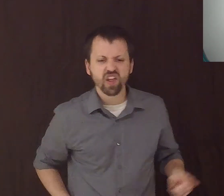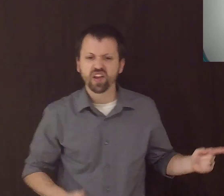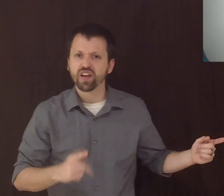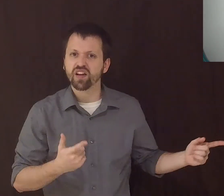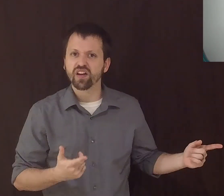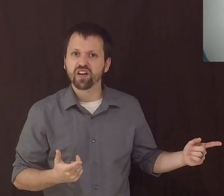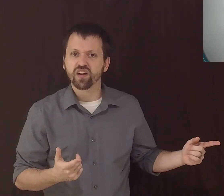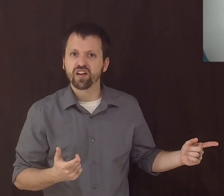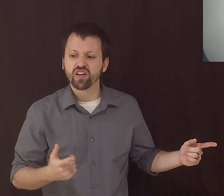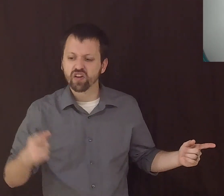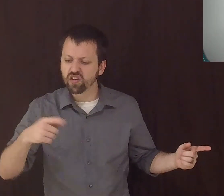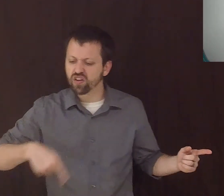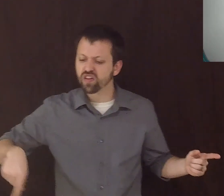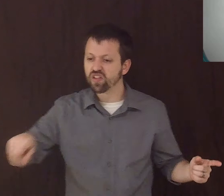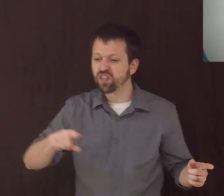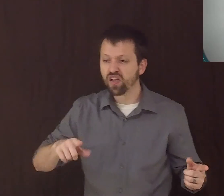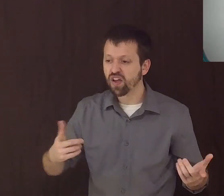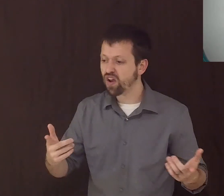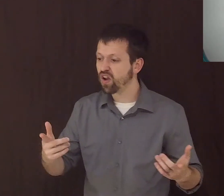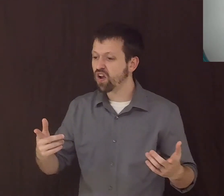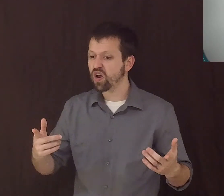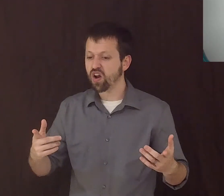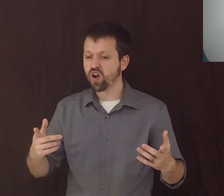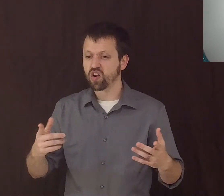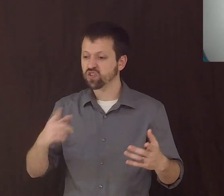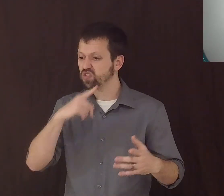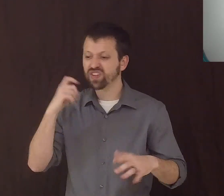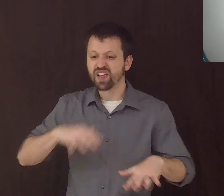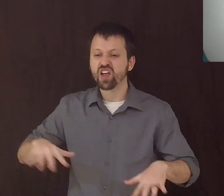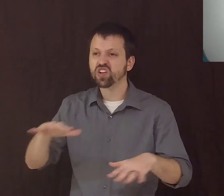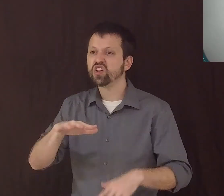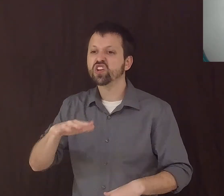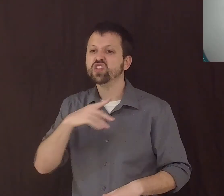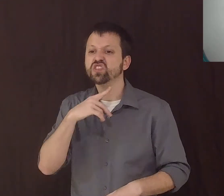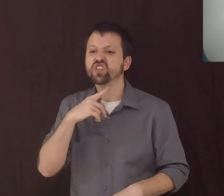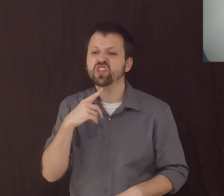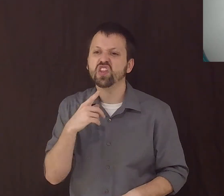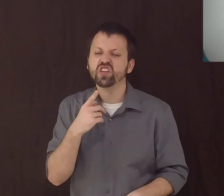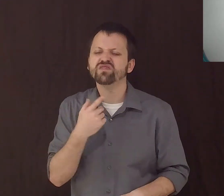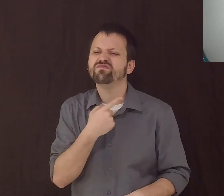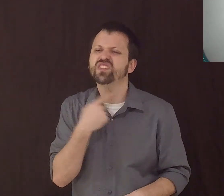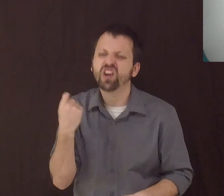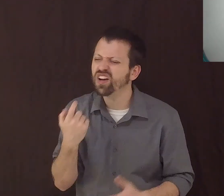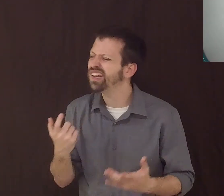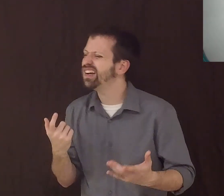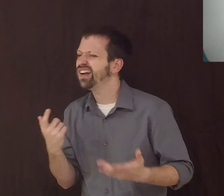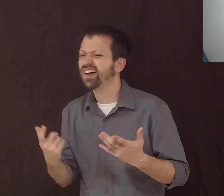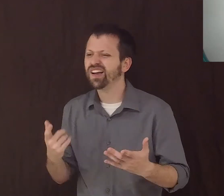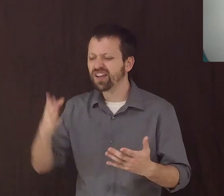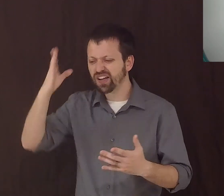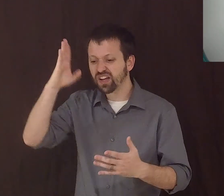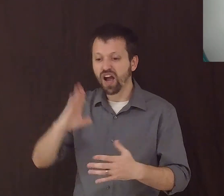them. They're in the wilderness, they're thirsty. God sends water out of a rock. They are hungry, and